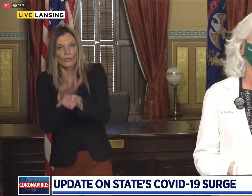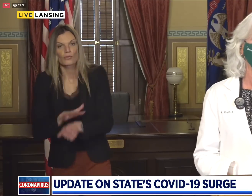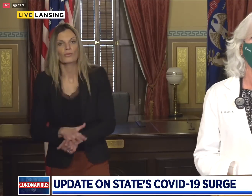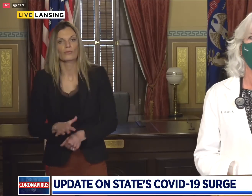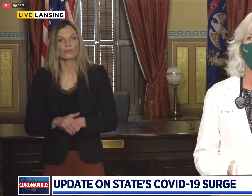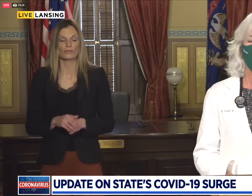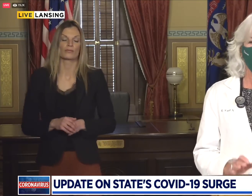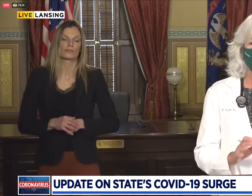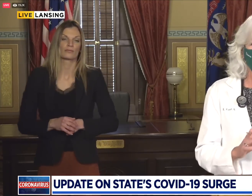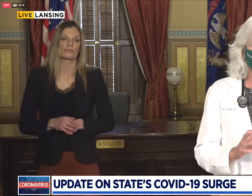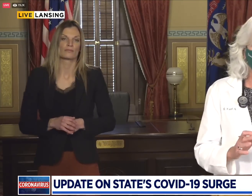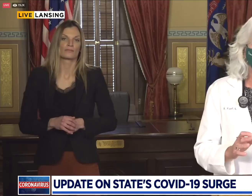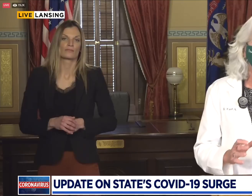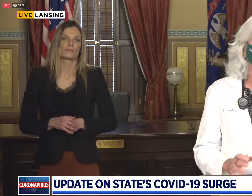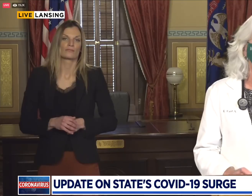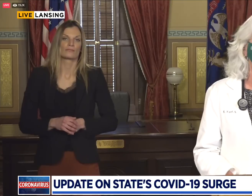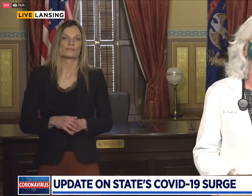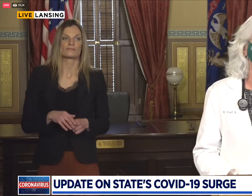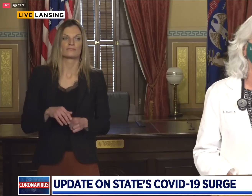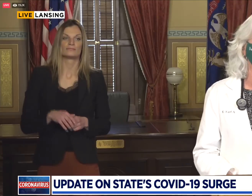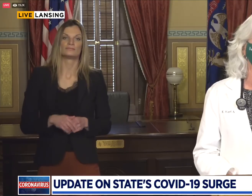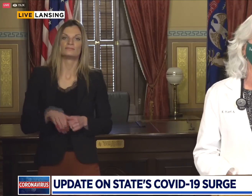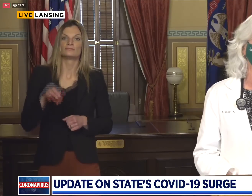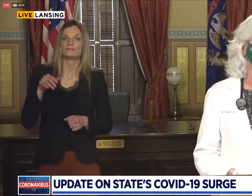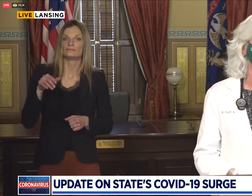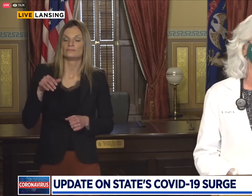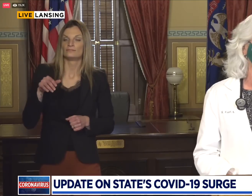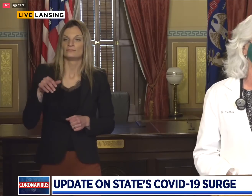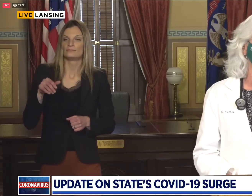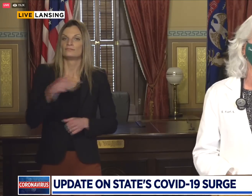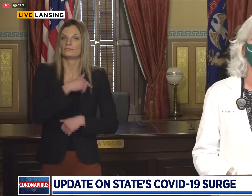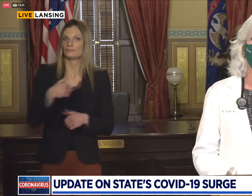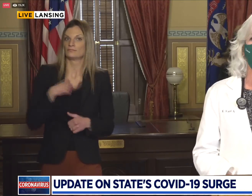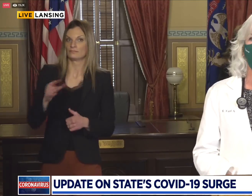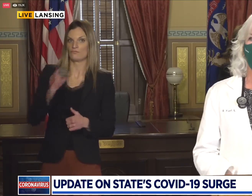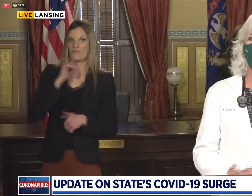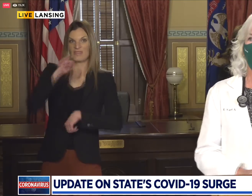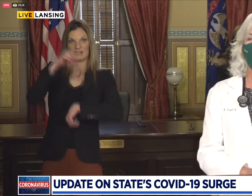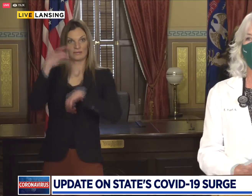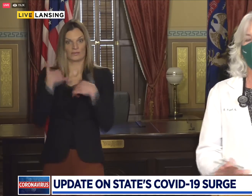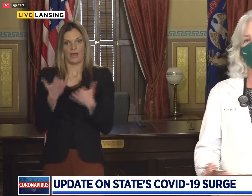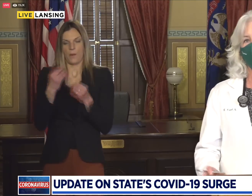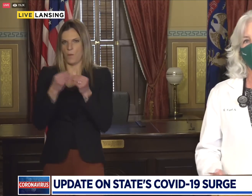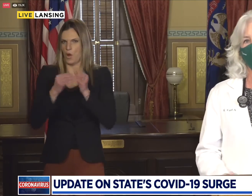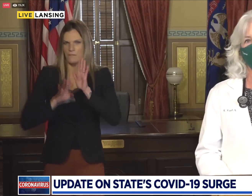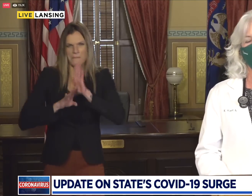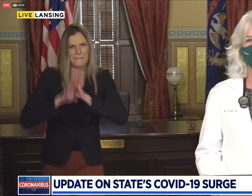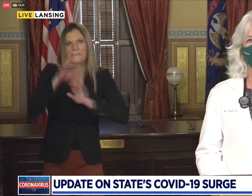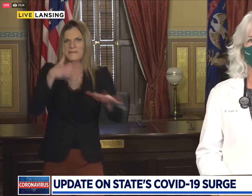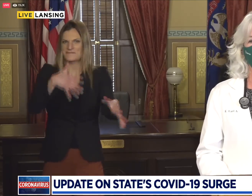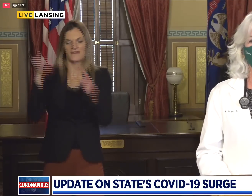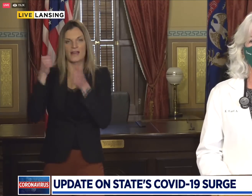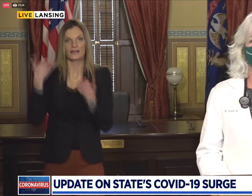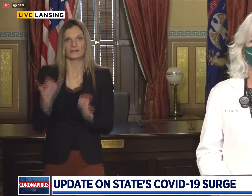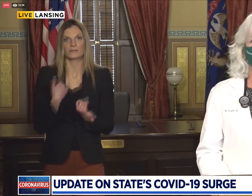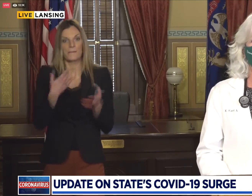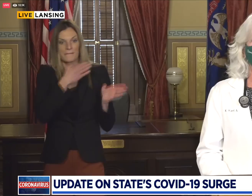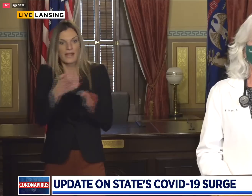that number is shrinking. The doubling time is shrinking, and we are very quickly going through our surge